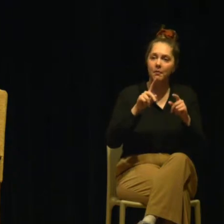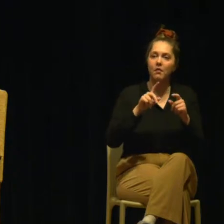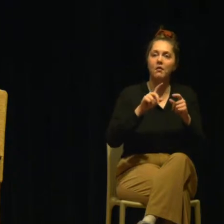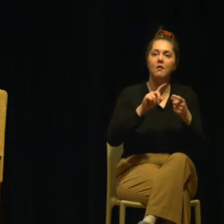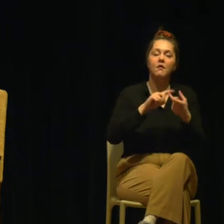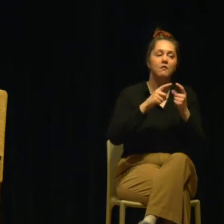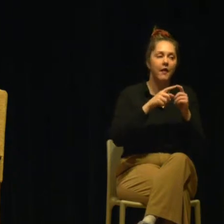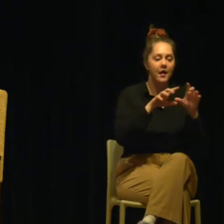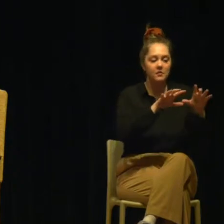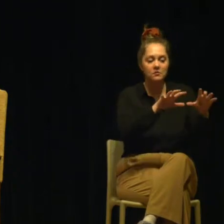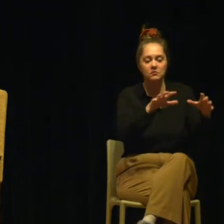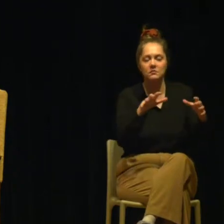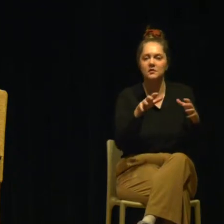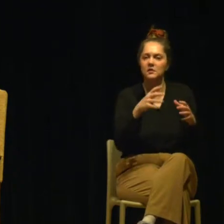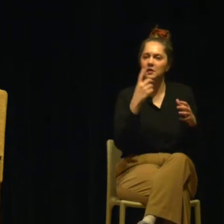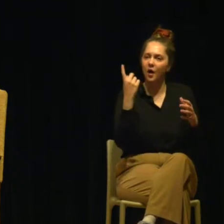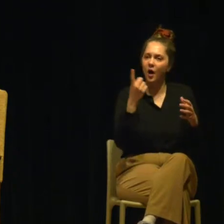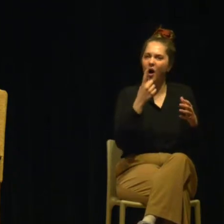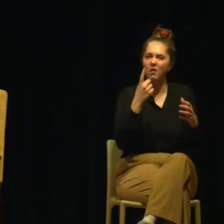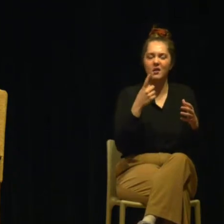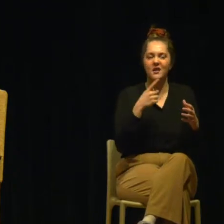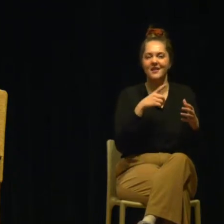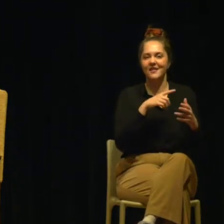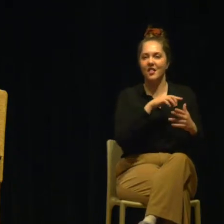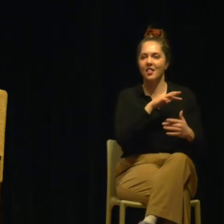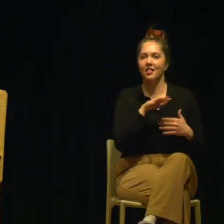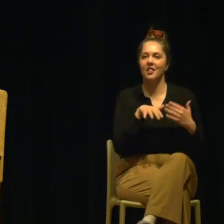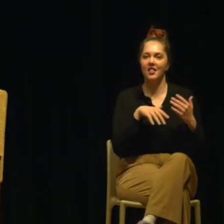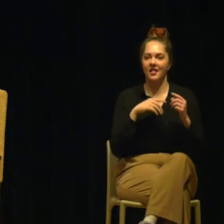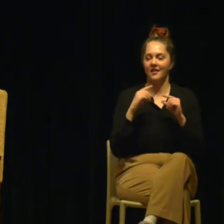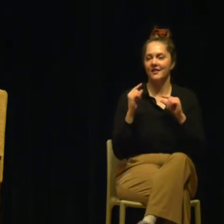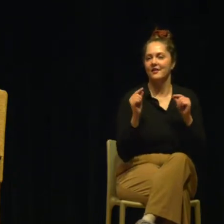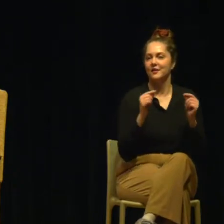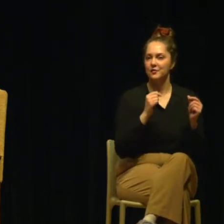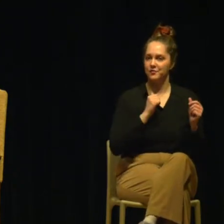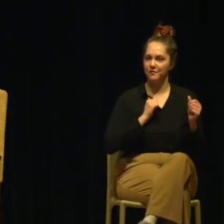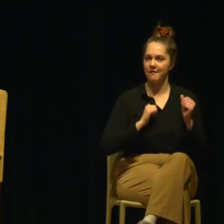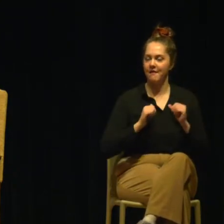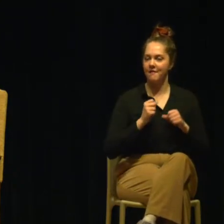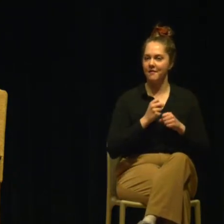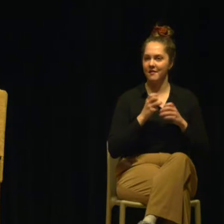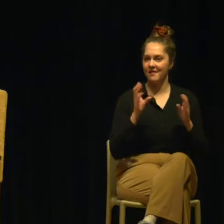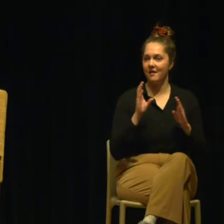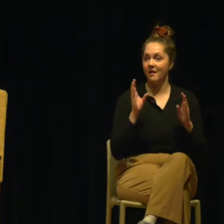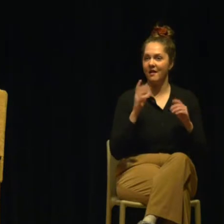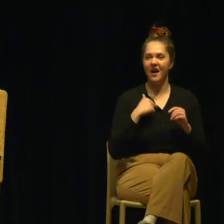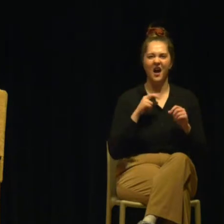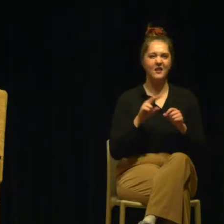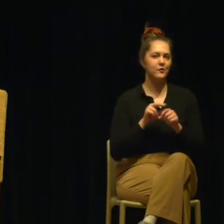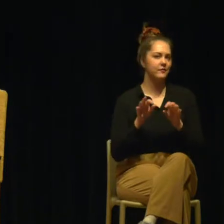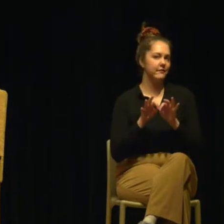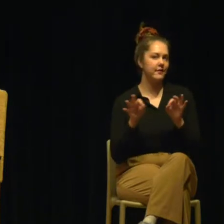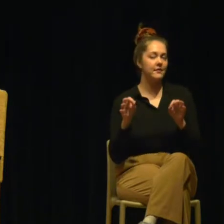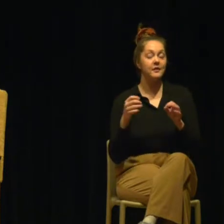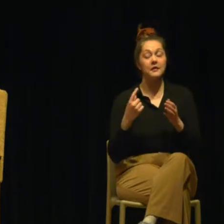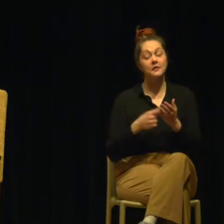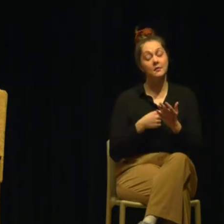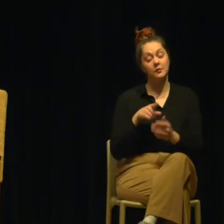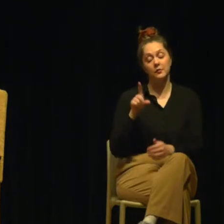you that are always, stirring the pot and causing trouble, and the phrase that I use, I said, sometimes you've got